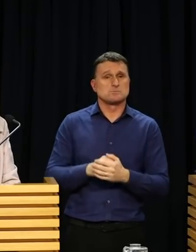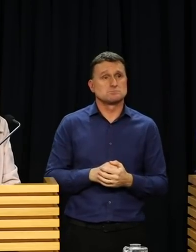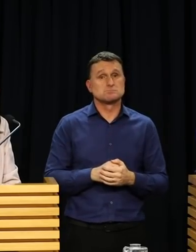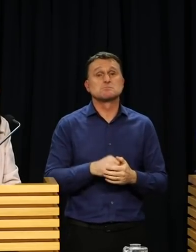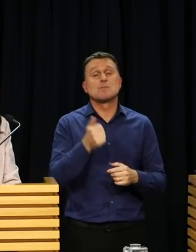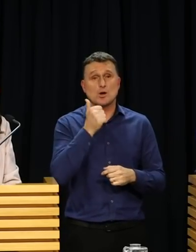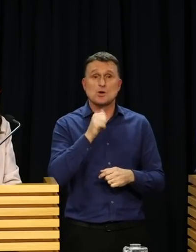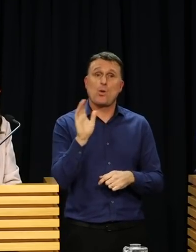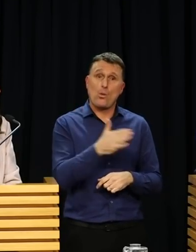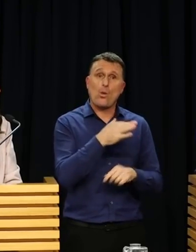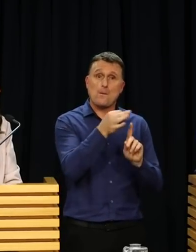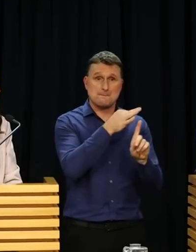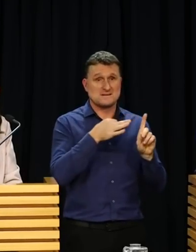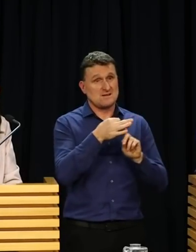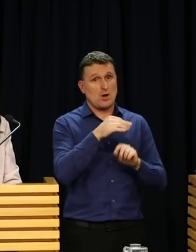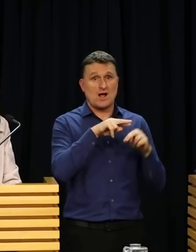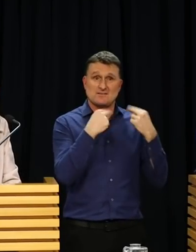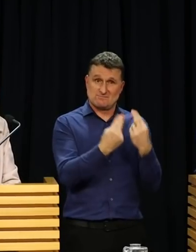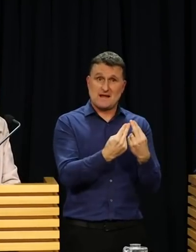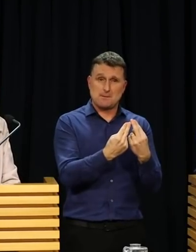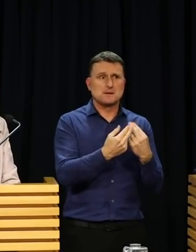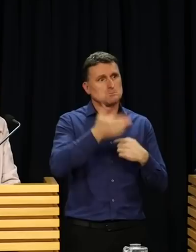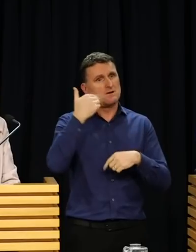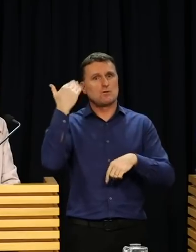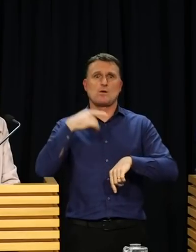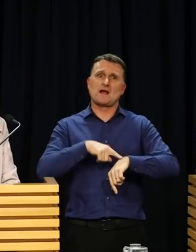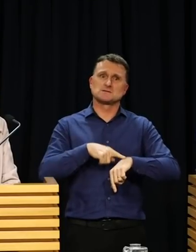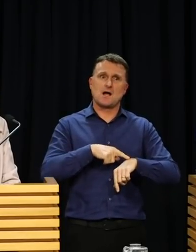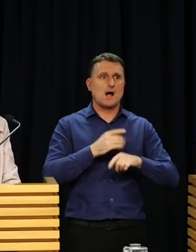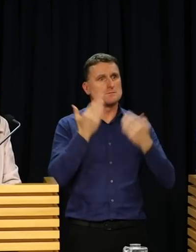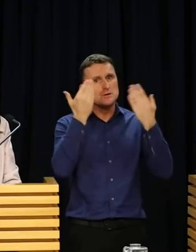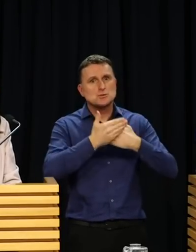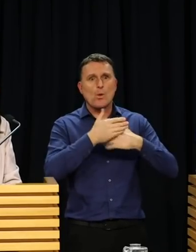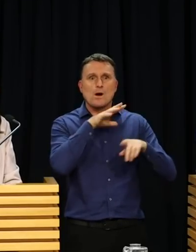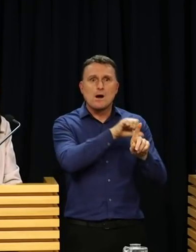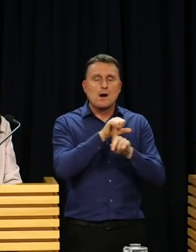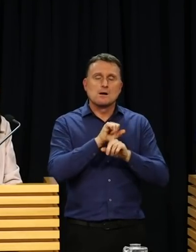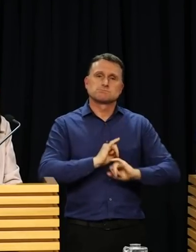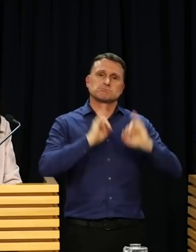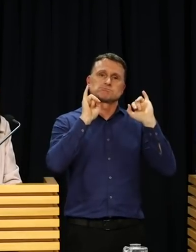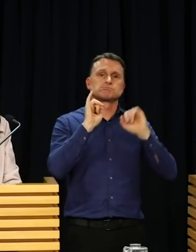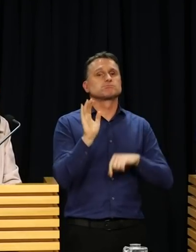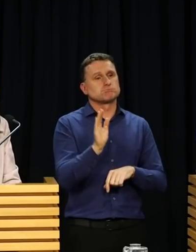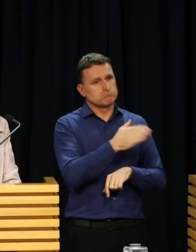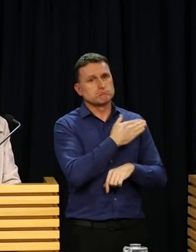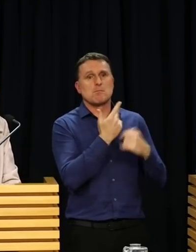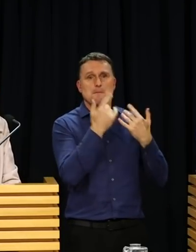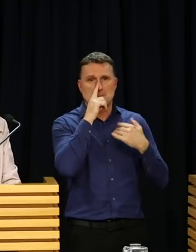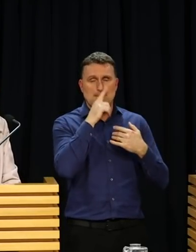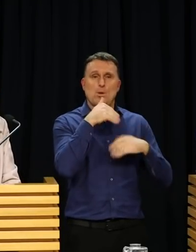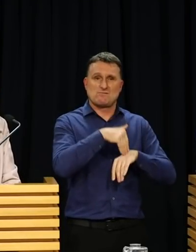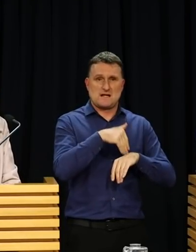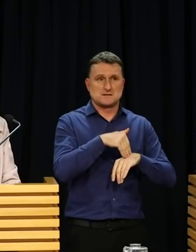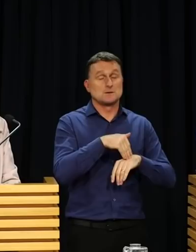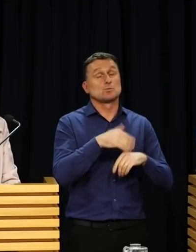was not impacted by the events of the Dawn Raids, and there is a strong moral imperative to acknowledge those past